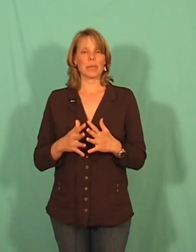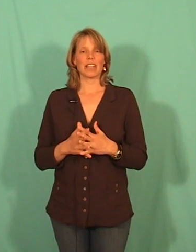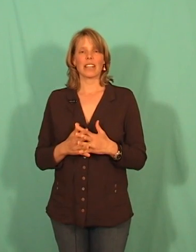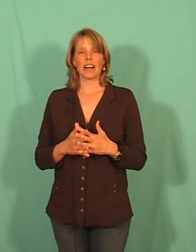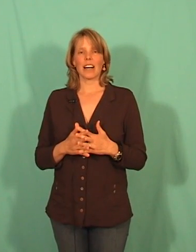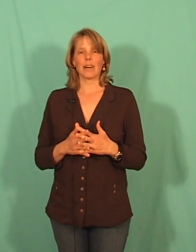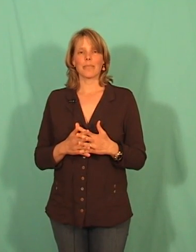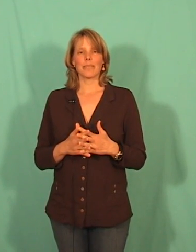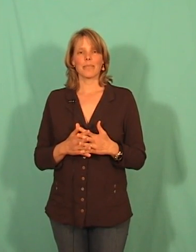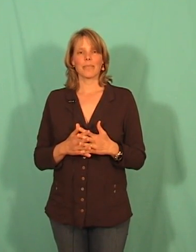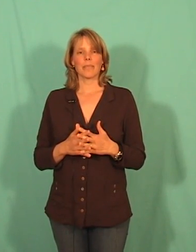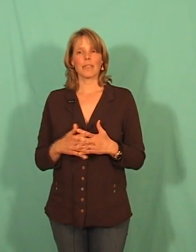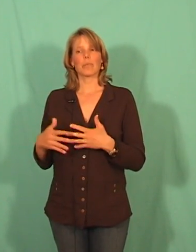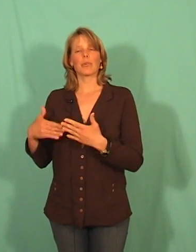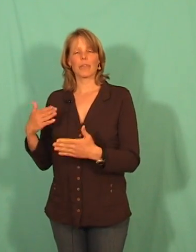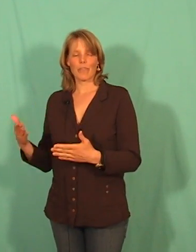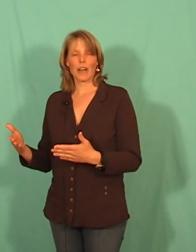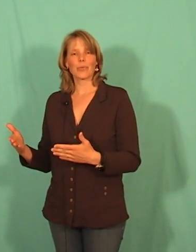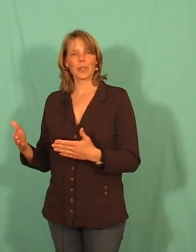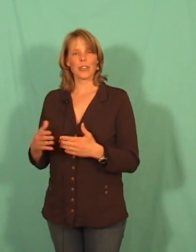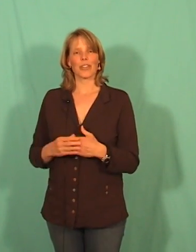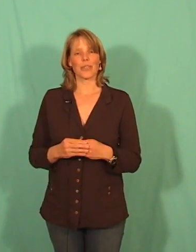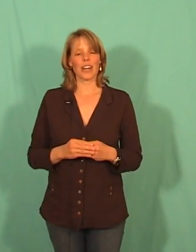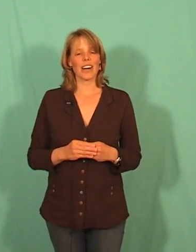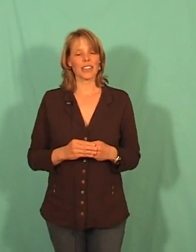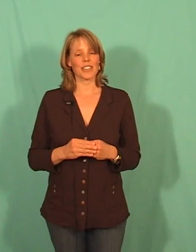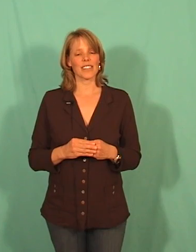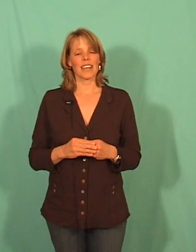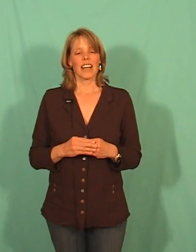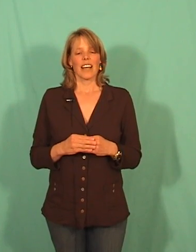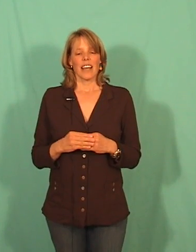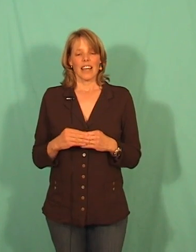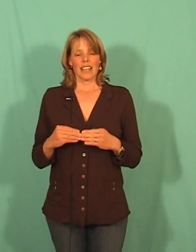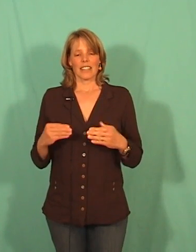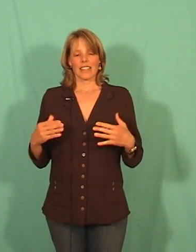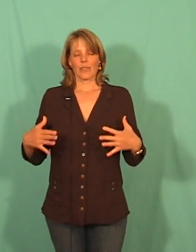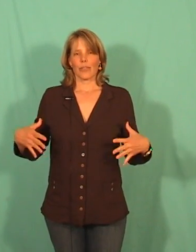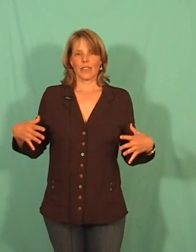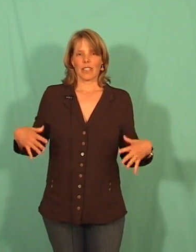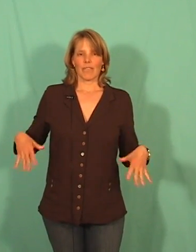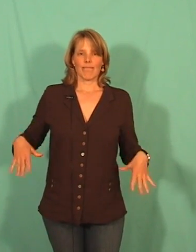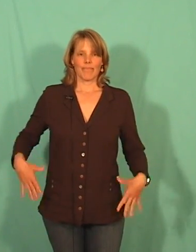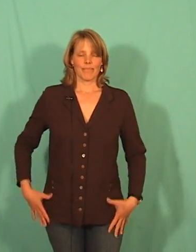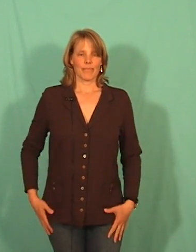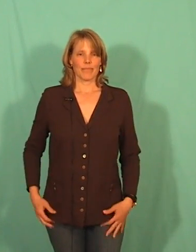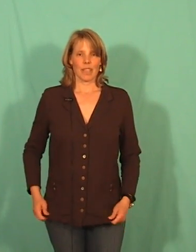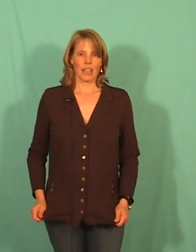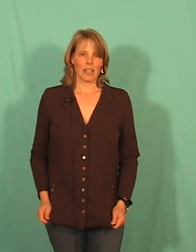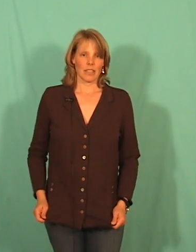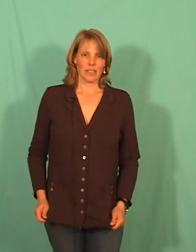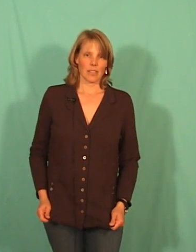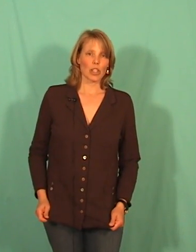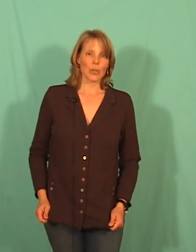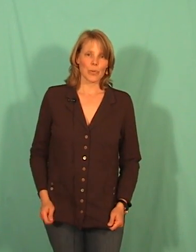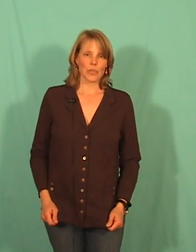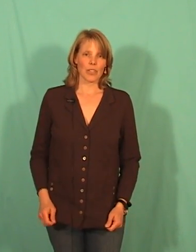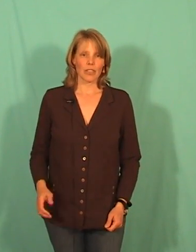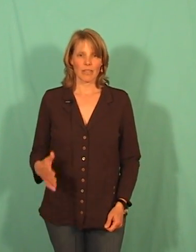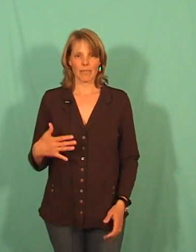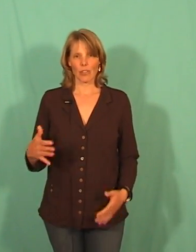be even more involved once you know the colors. It's sort of a clothes